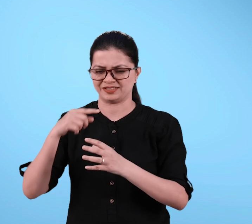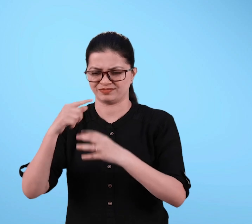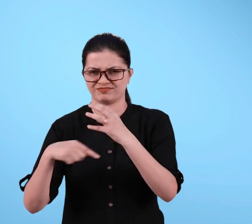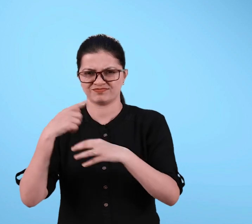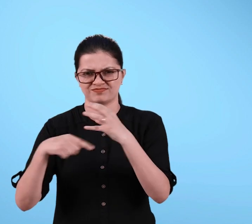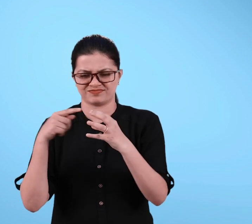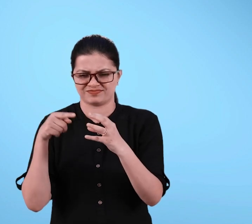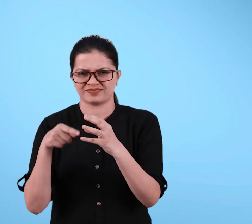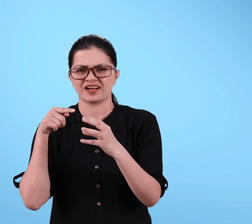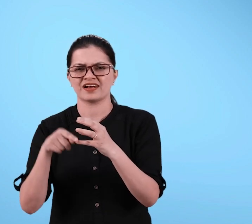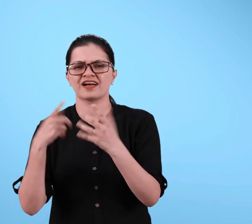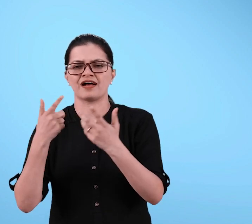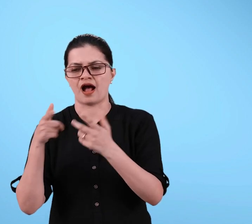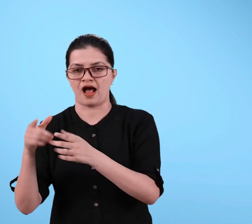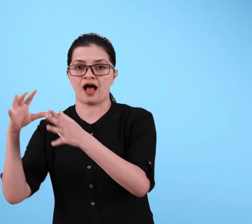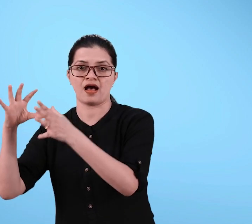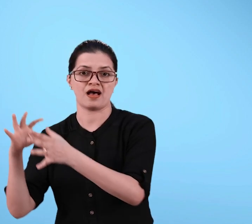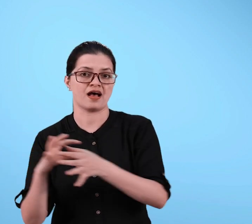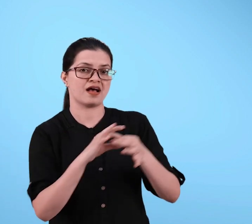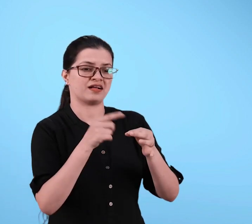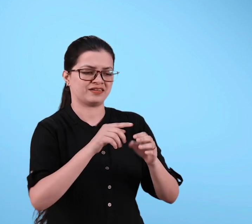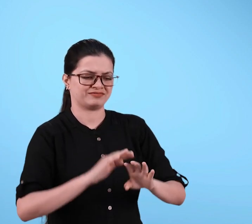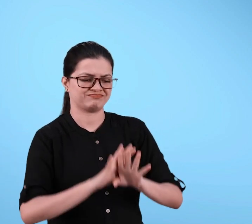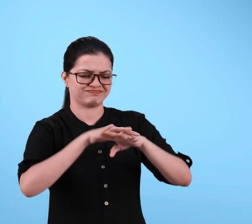Weaving of yarn makes a piece of fabric.